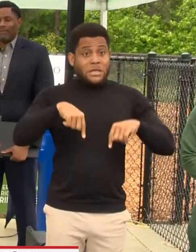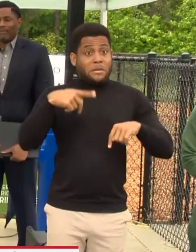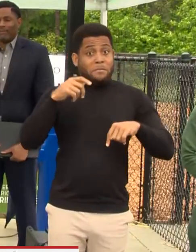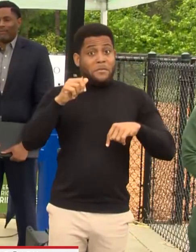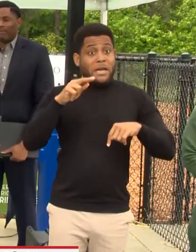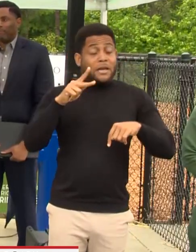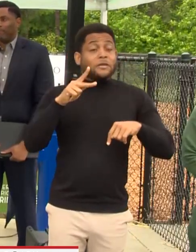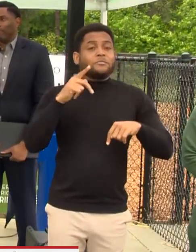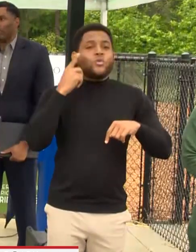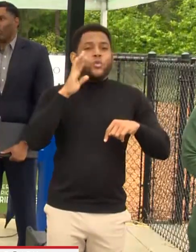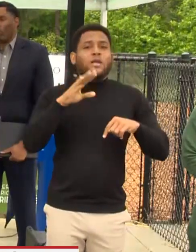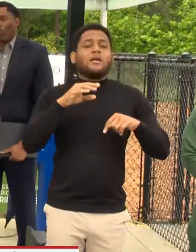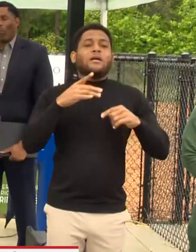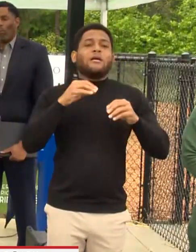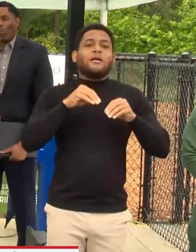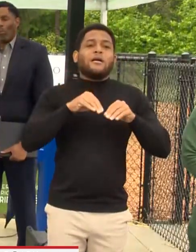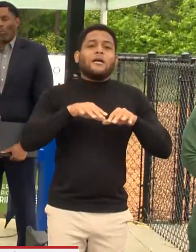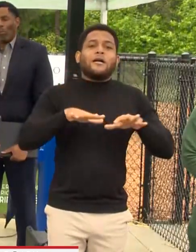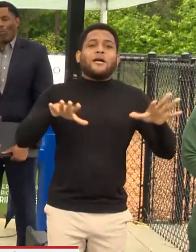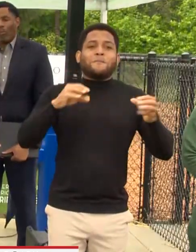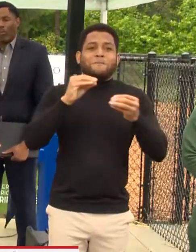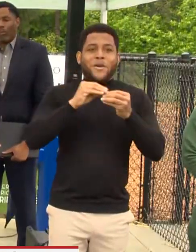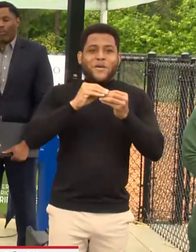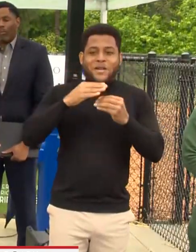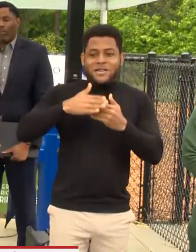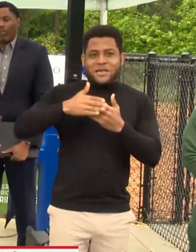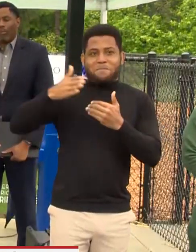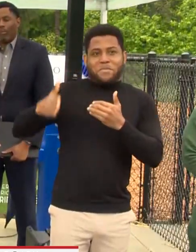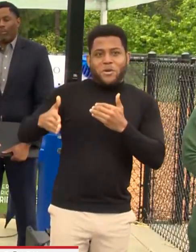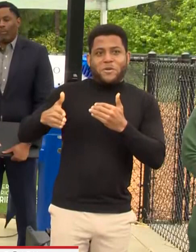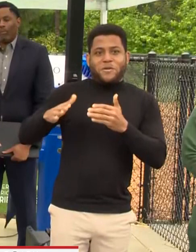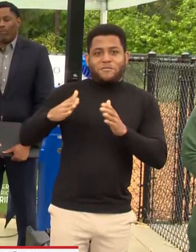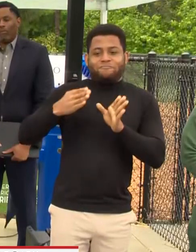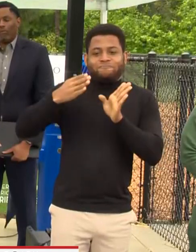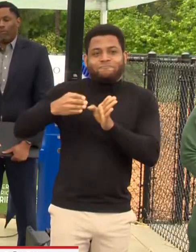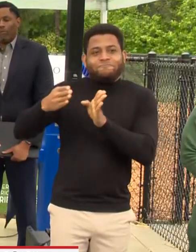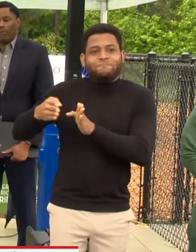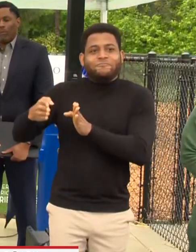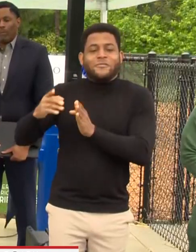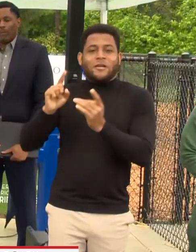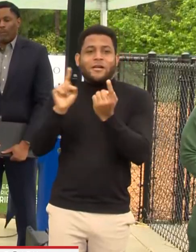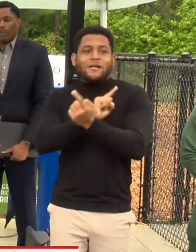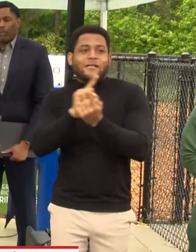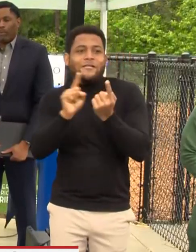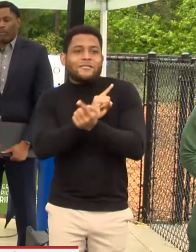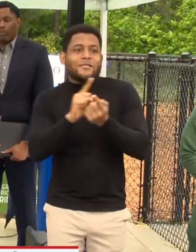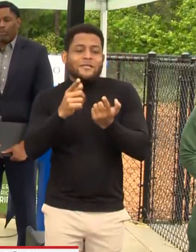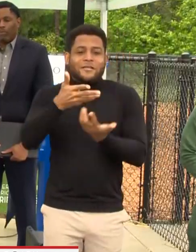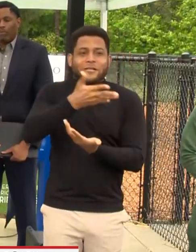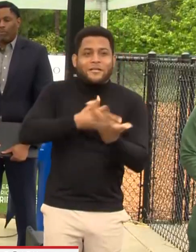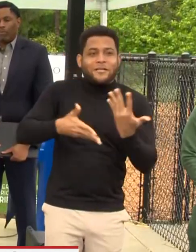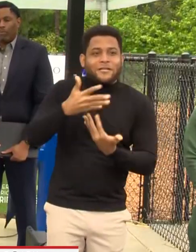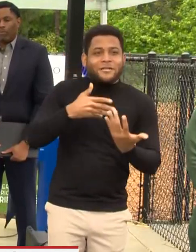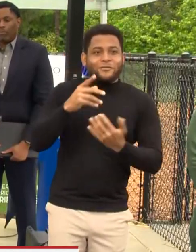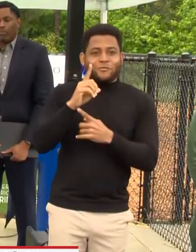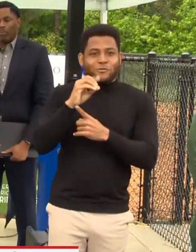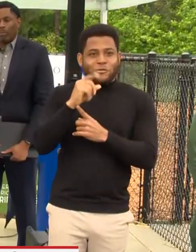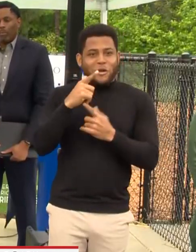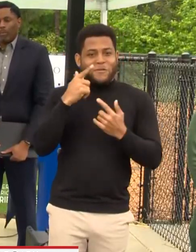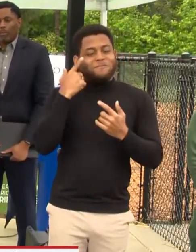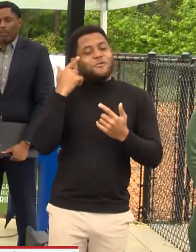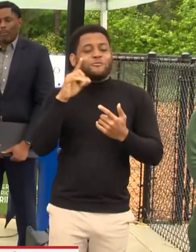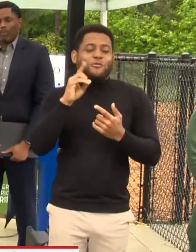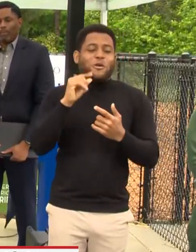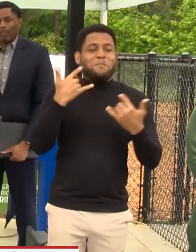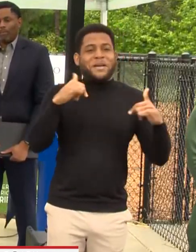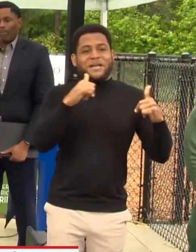neighbors meeting each other and having a designated space for dogs to play. I'm grateful